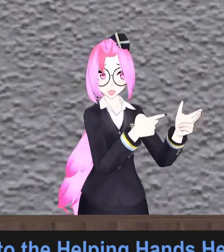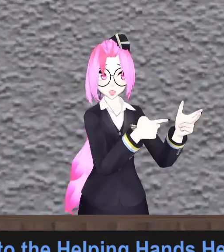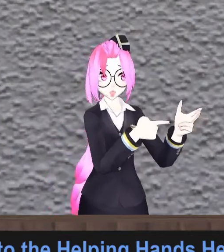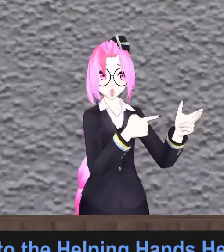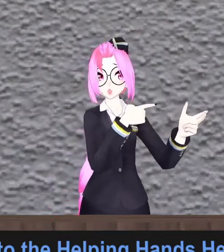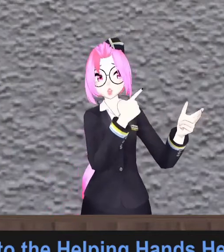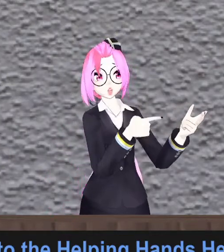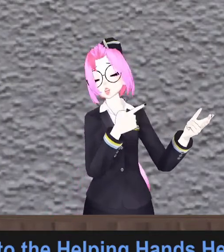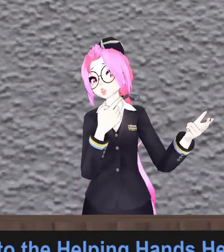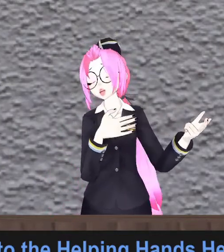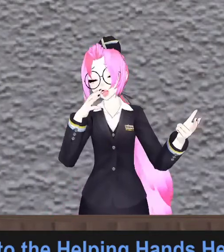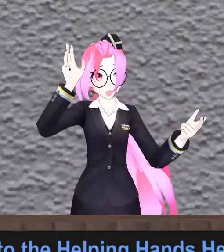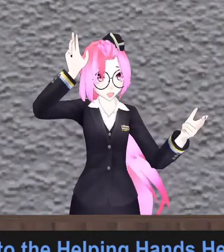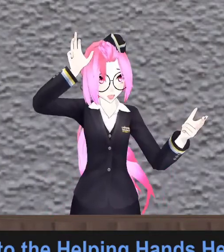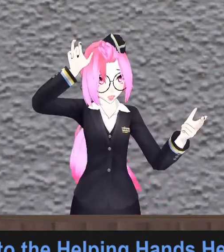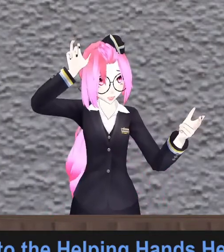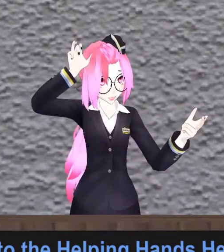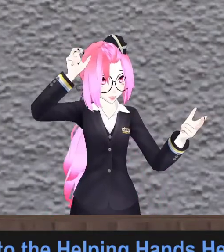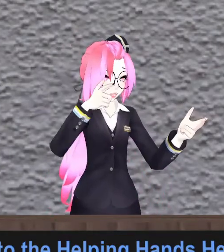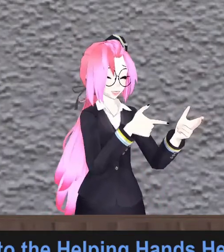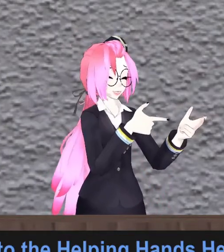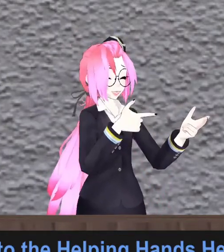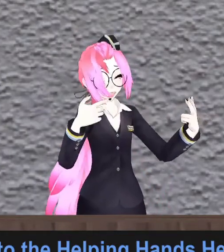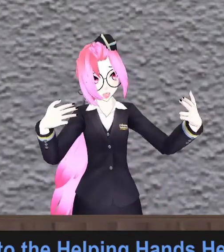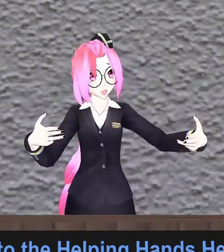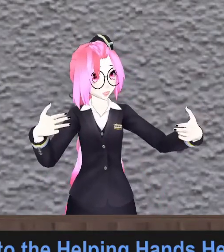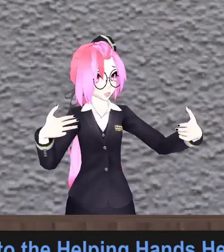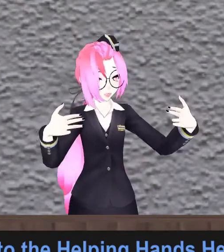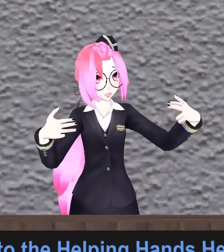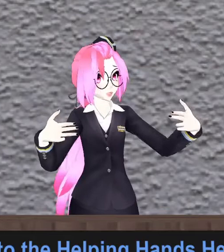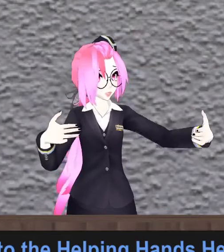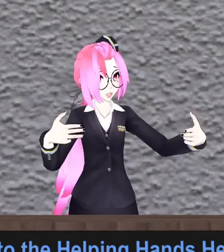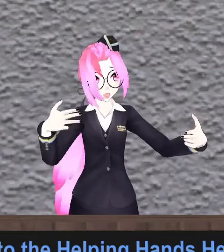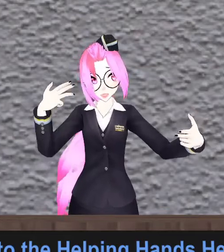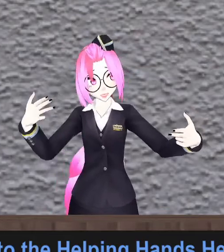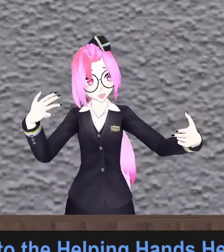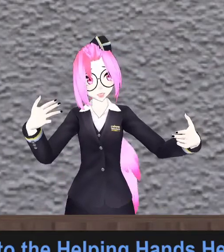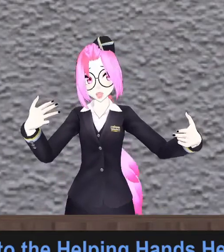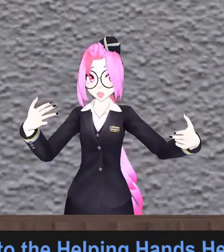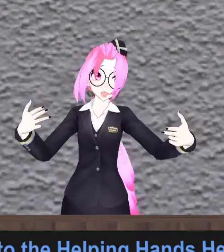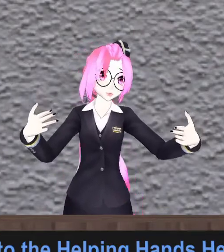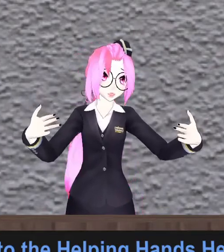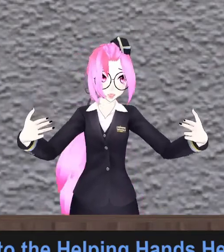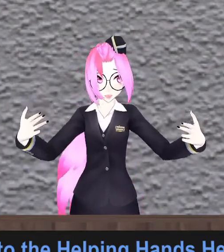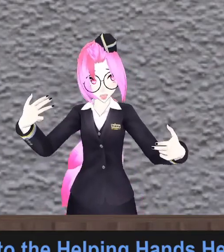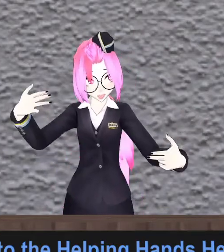another animal, and that's a horse, right? So now you've established this is a horse, this is a lion, and then we're gonna be like, and